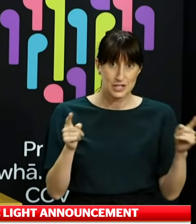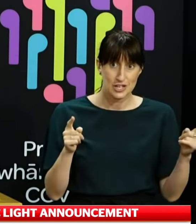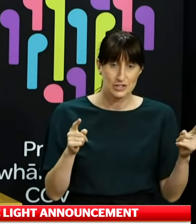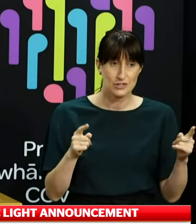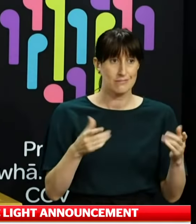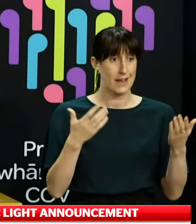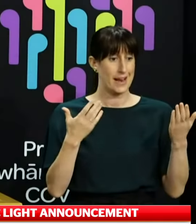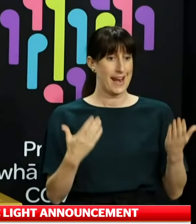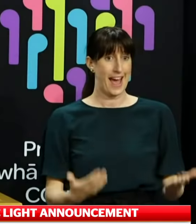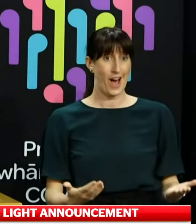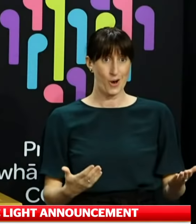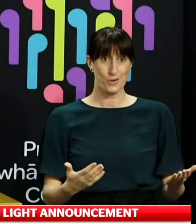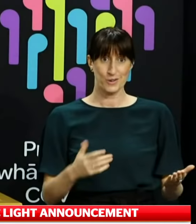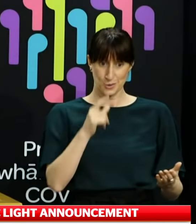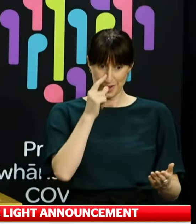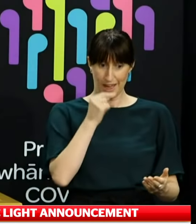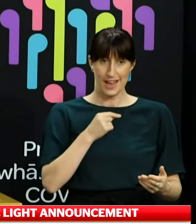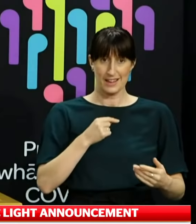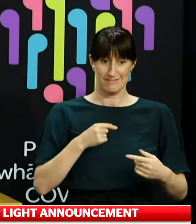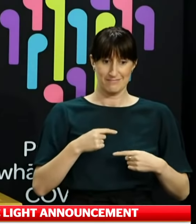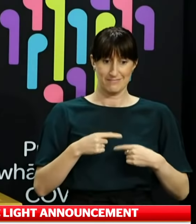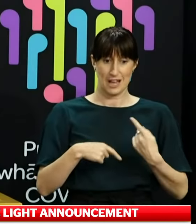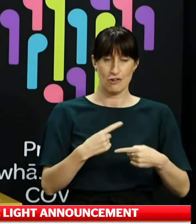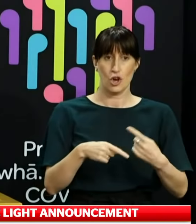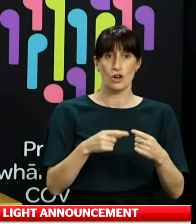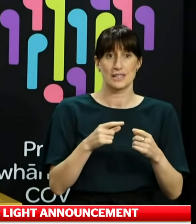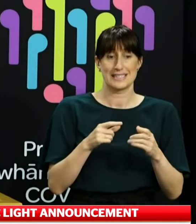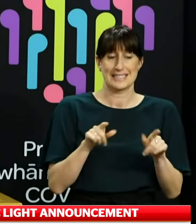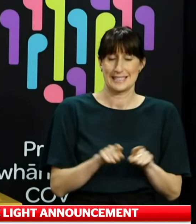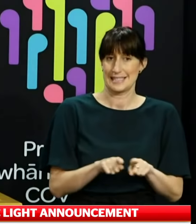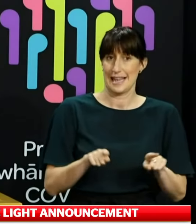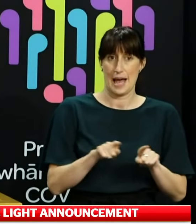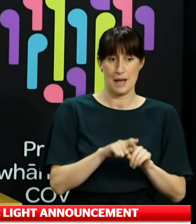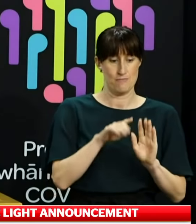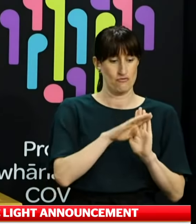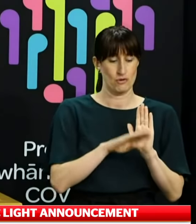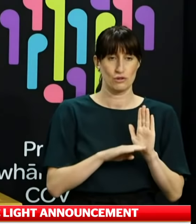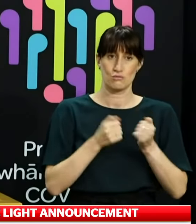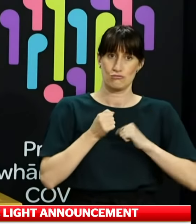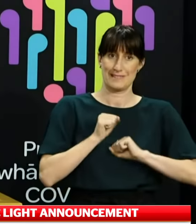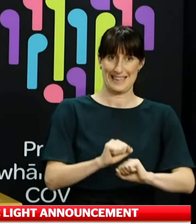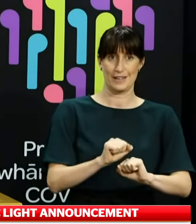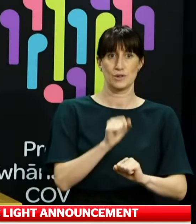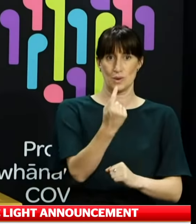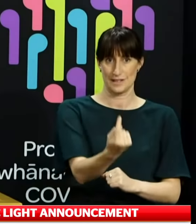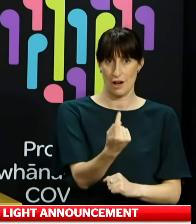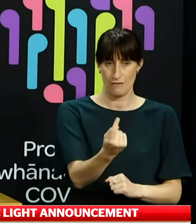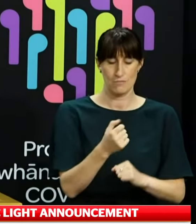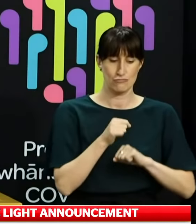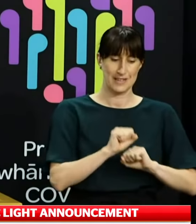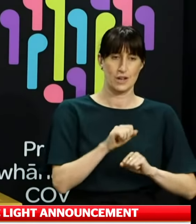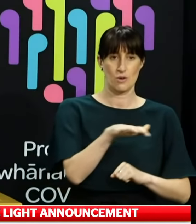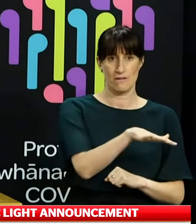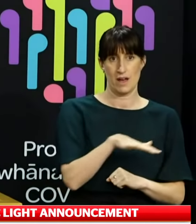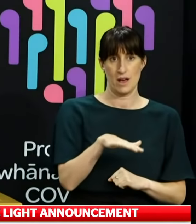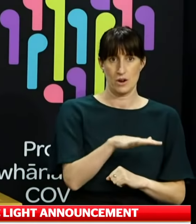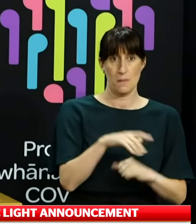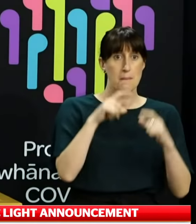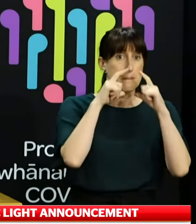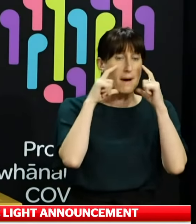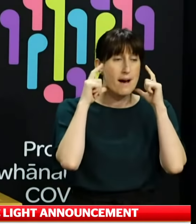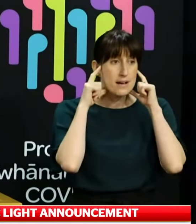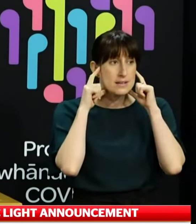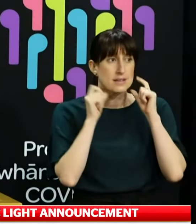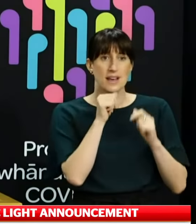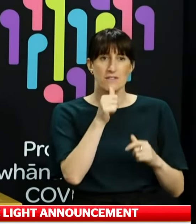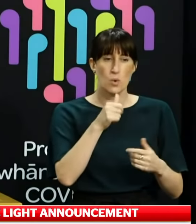things that they've been able to do all along to protect themselves and to protect their whānau. So wearing a mask when out and about, particularly when in